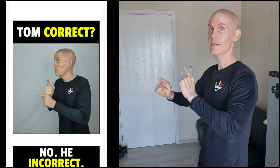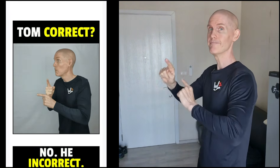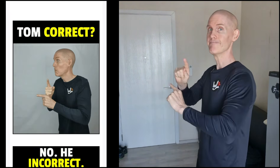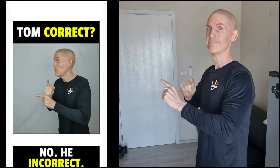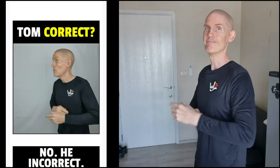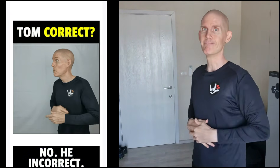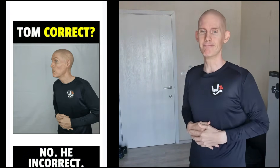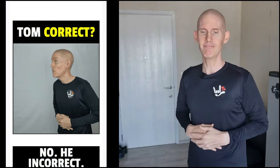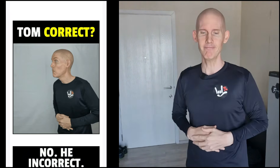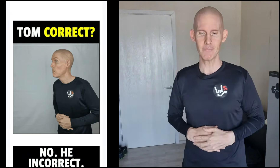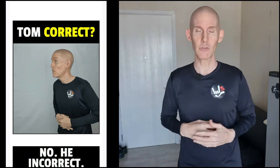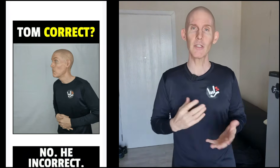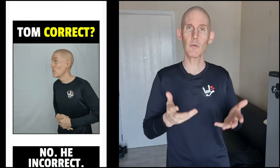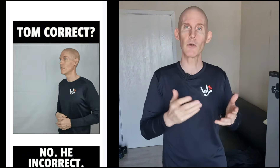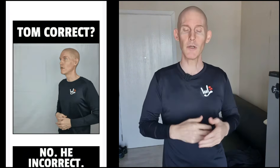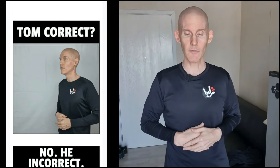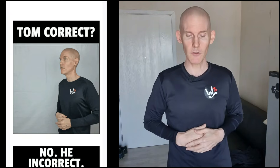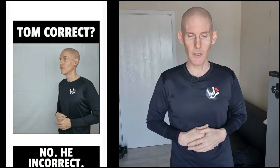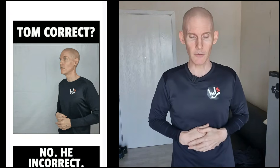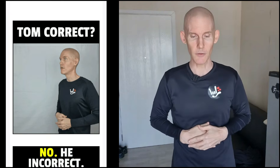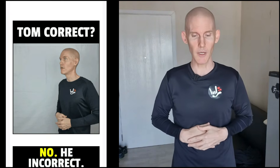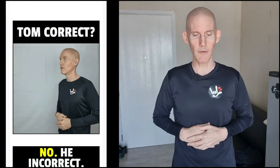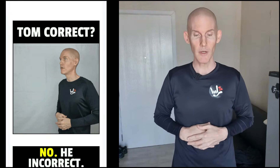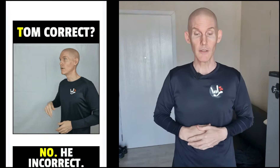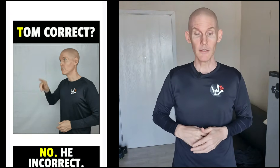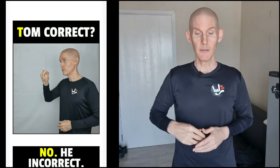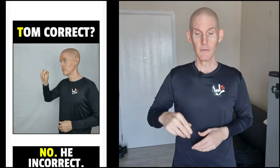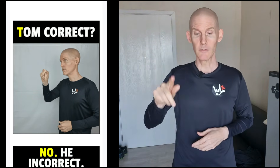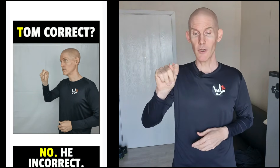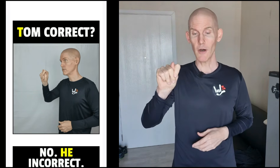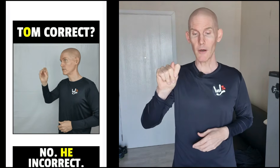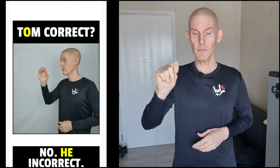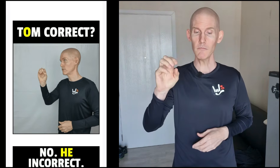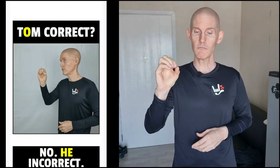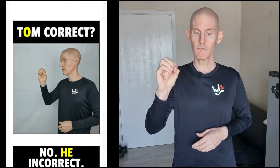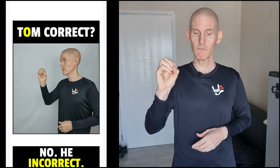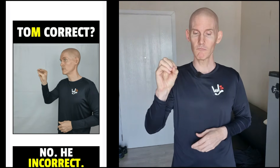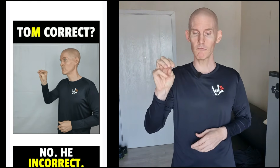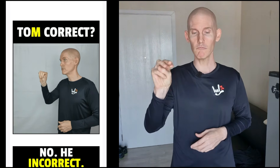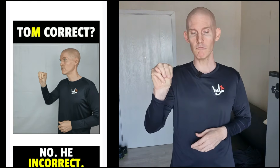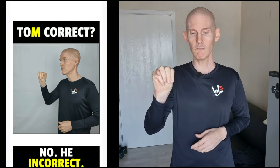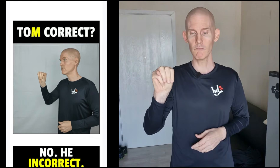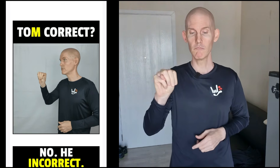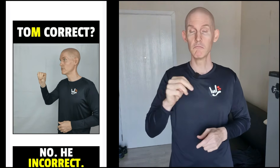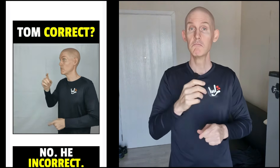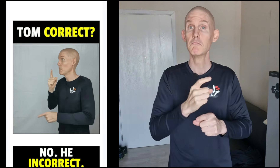the side, so that's what we're going after here. So we have Tom,